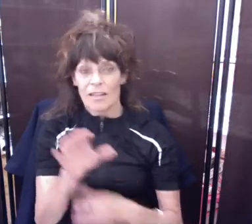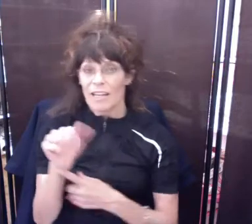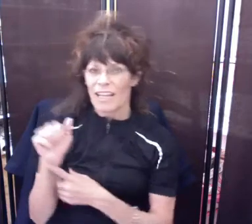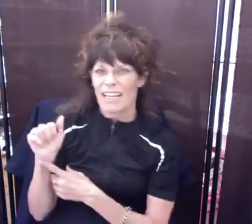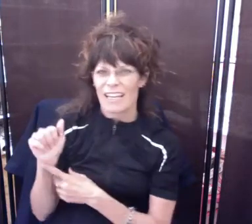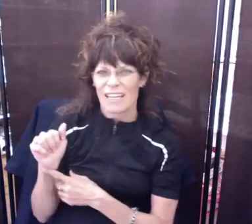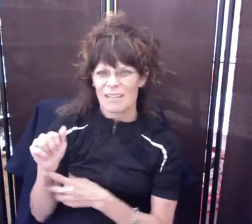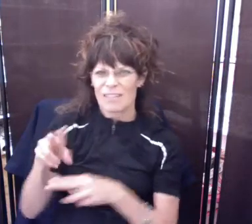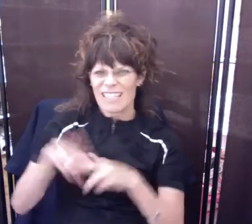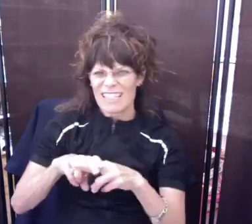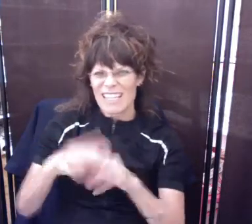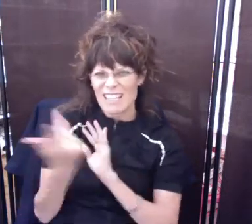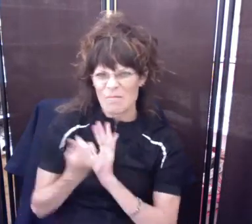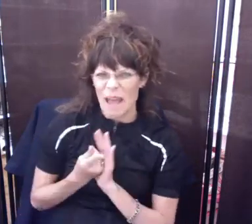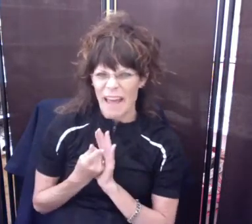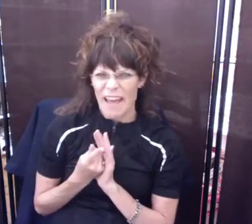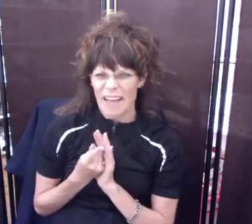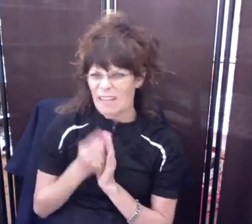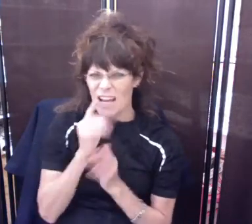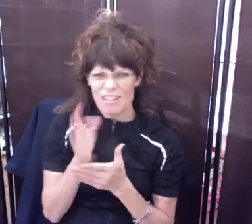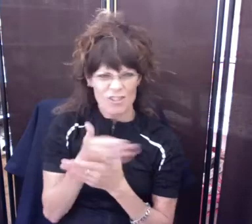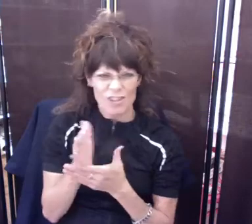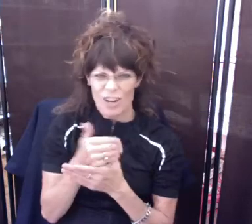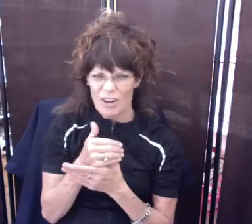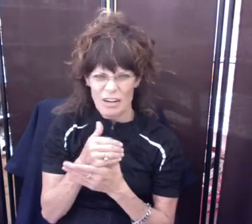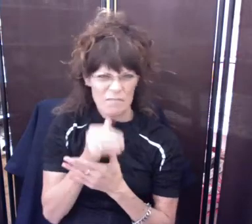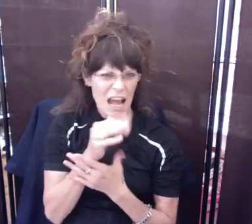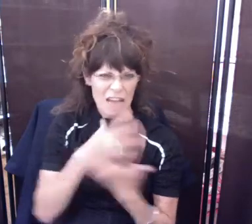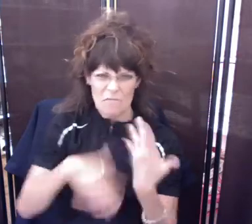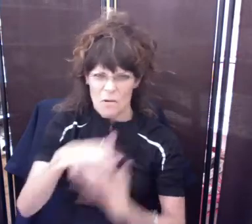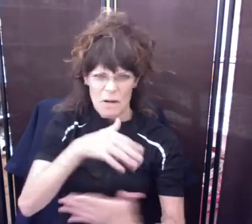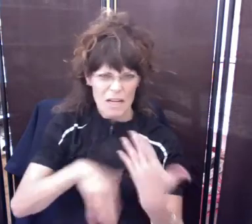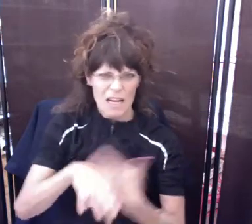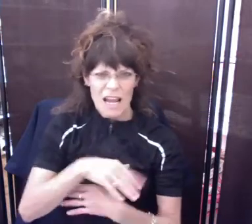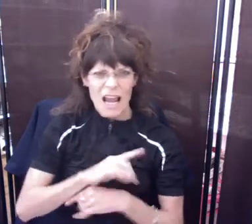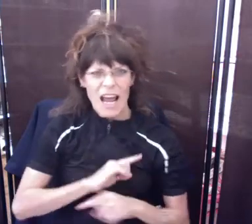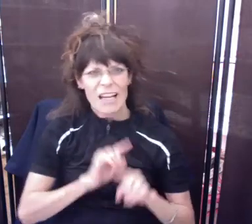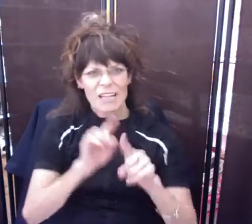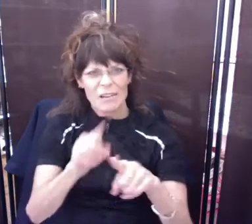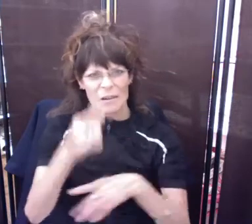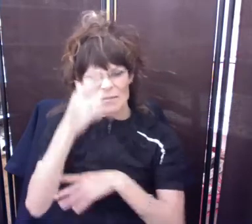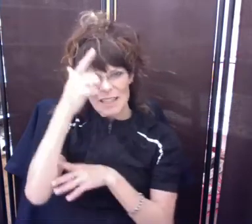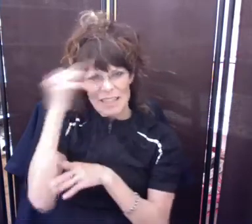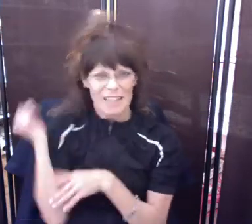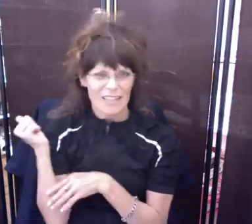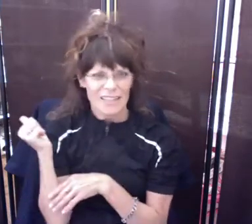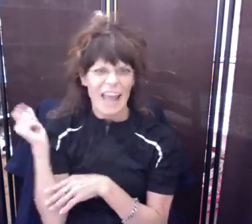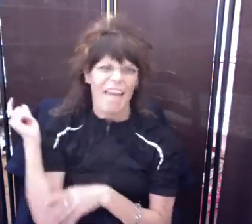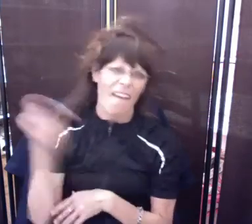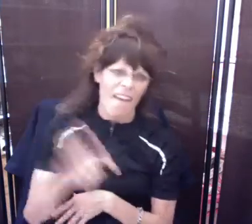the back and I'm not sharing or getting to know anybody. I'm going like it's castor oil treatment, like I have to go. I'm there a